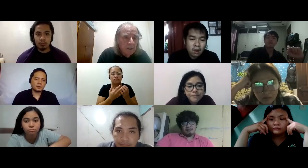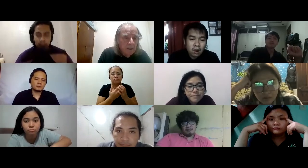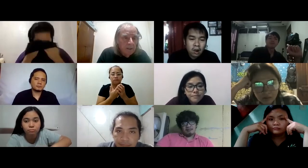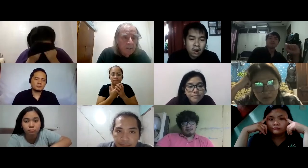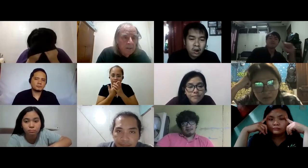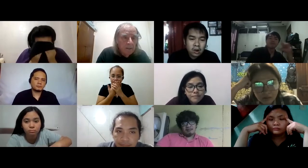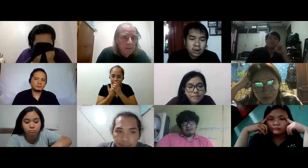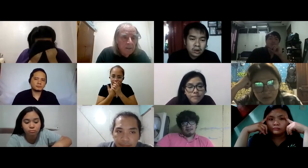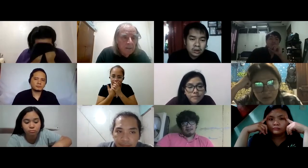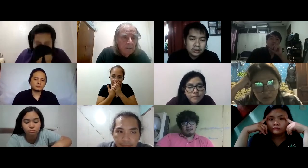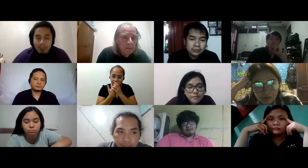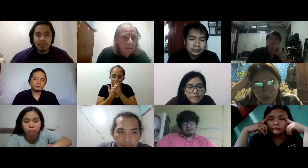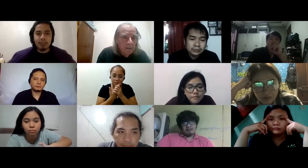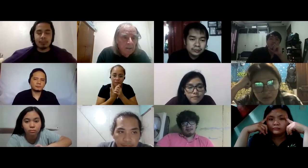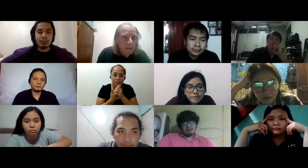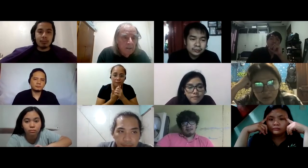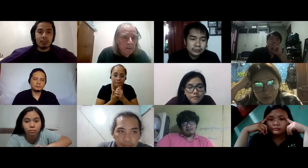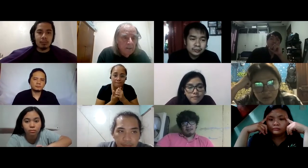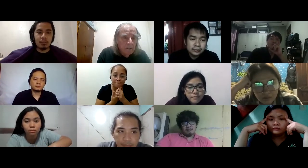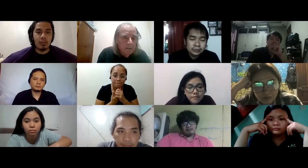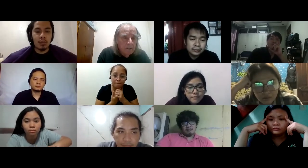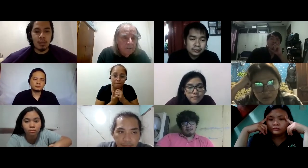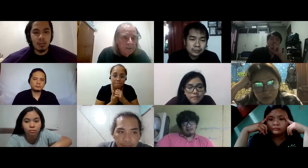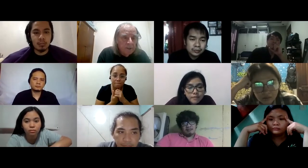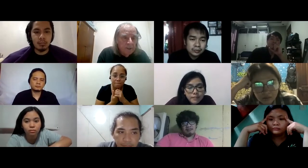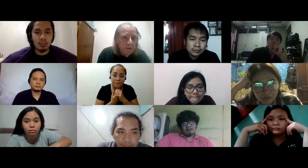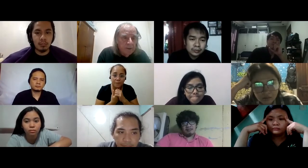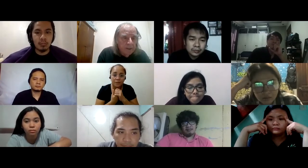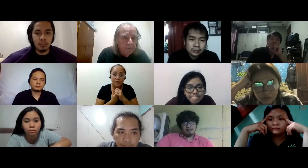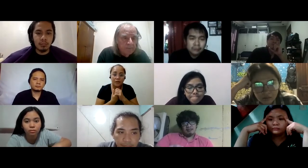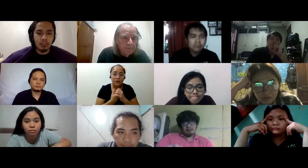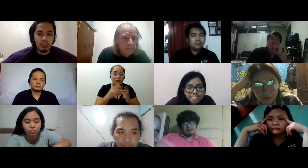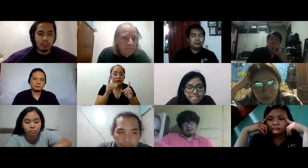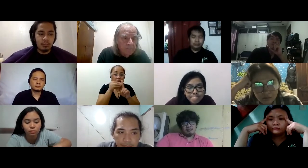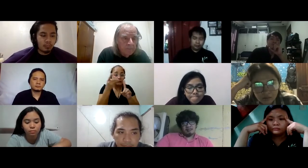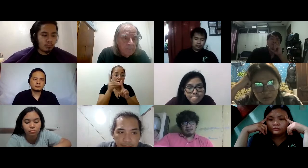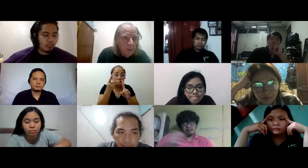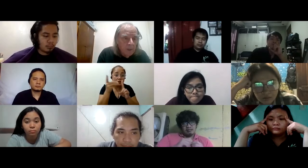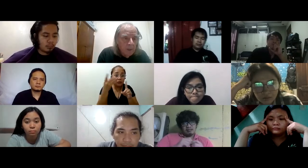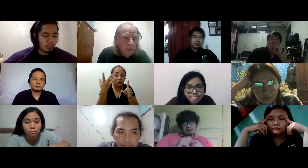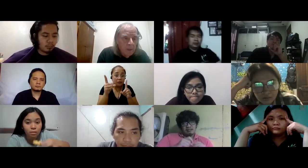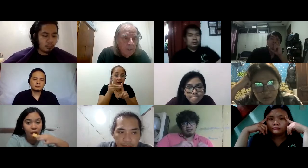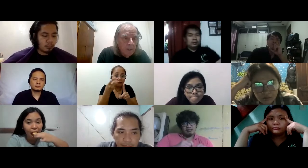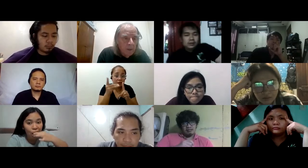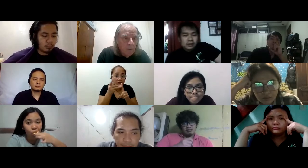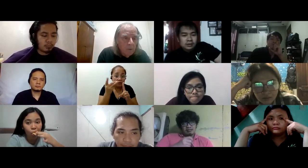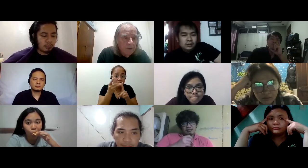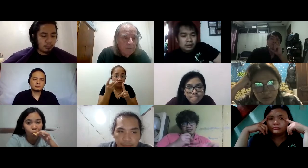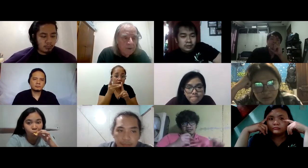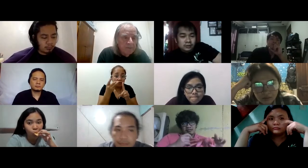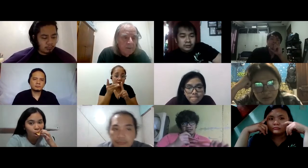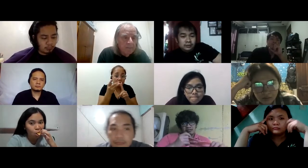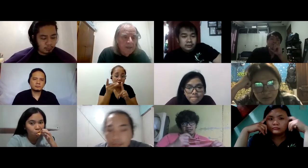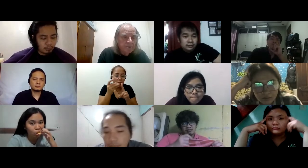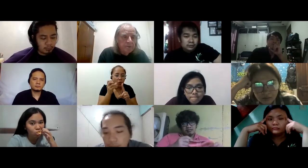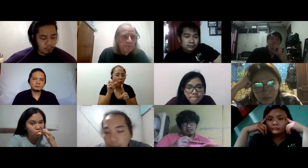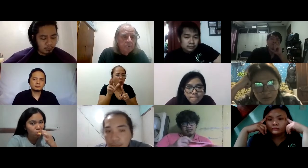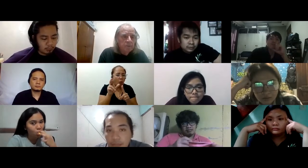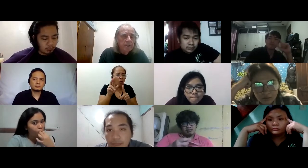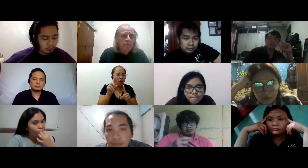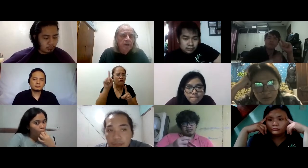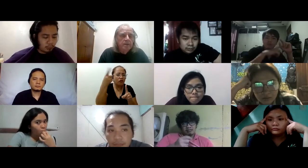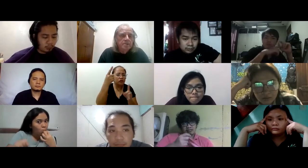dictionary. for the first